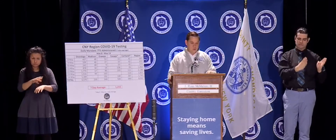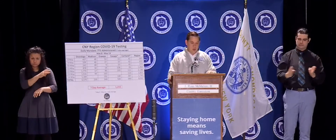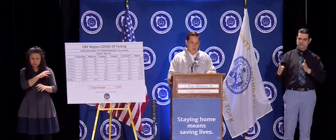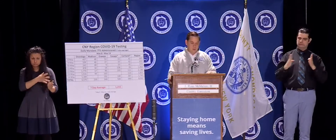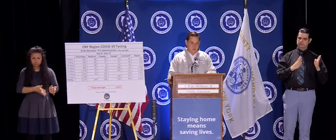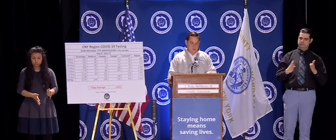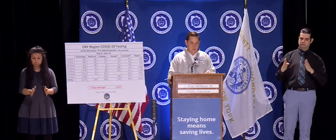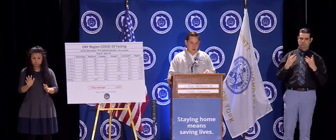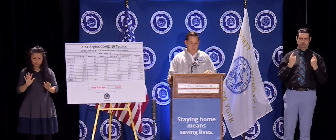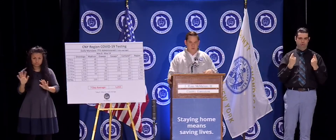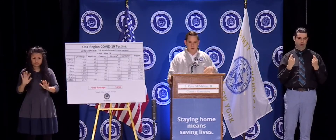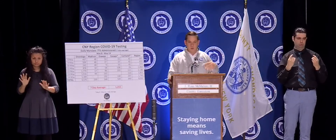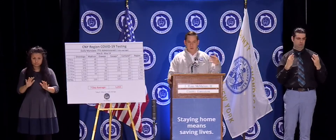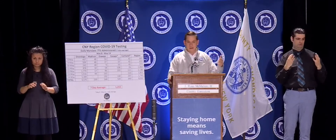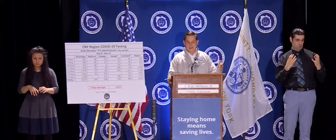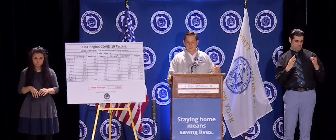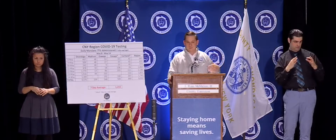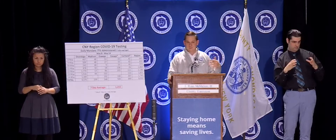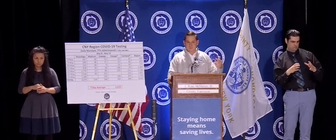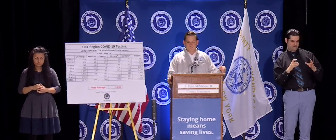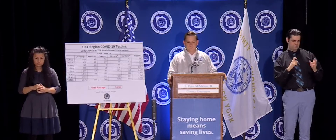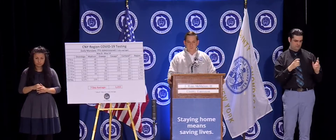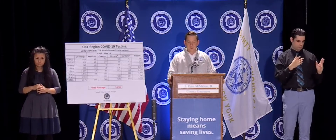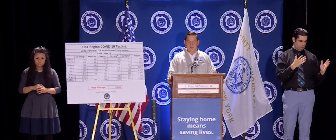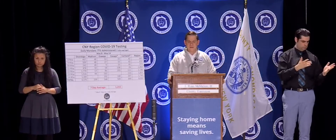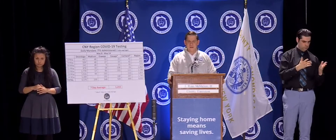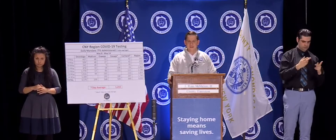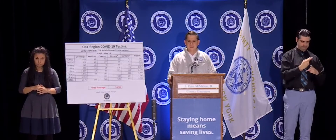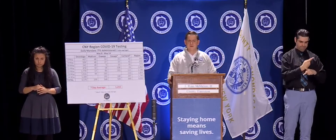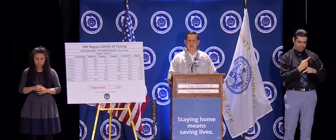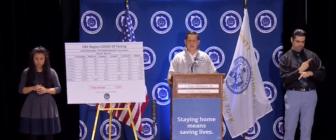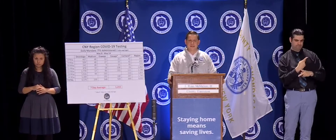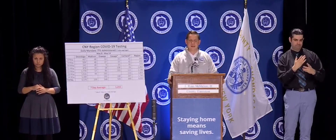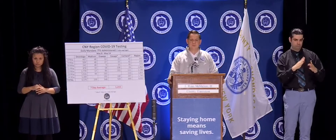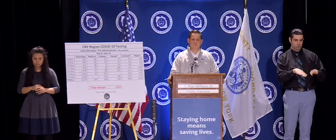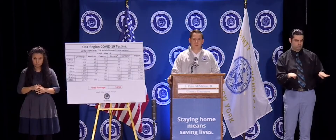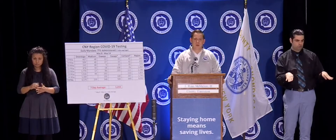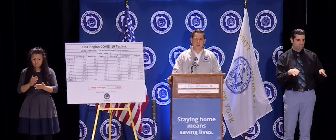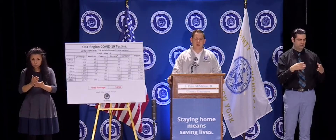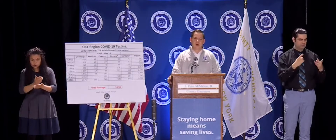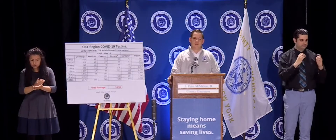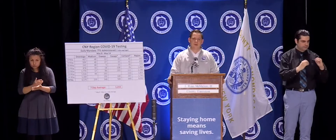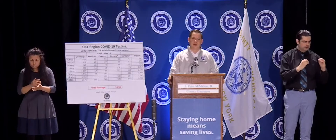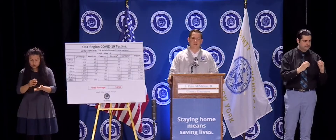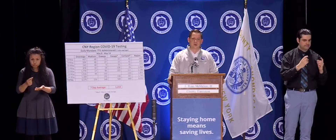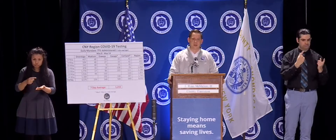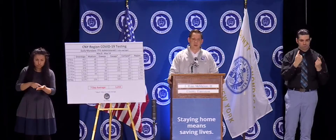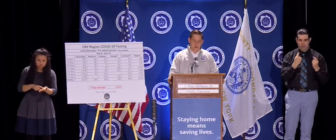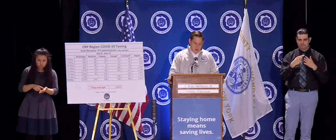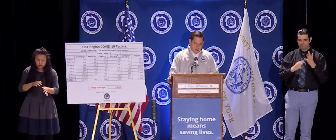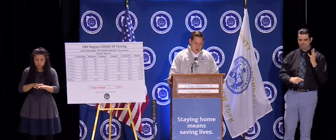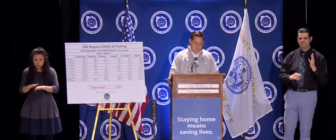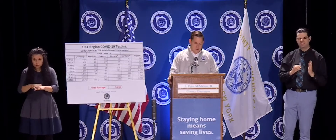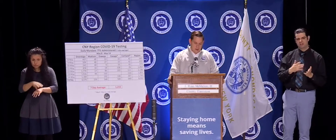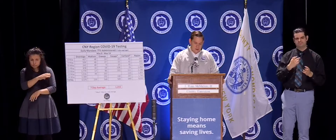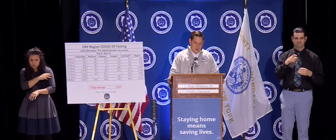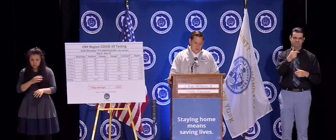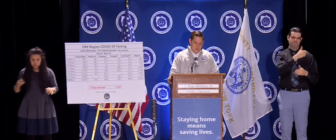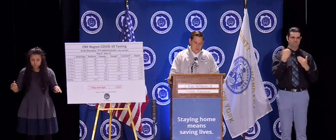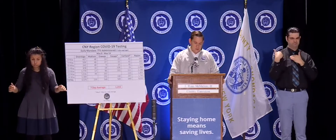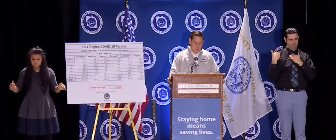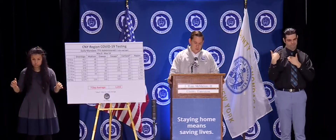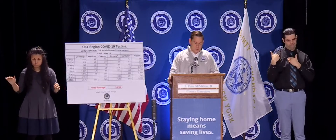We're talking with our state partners about ways that things can get phased in, potentially,